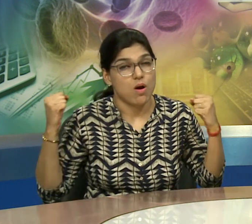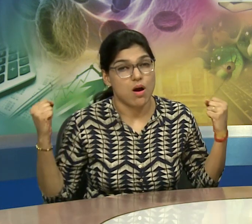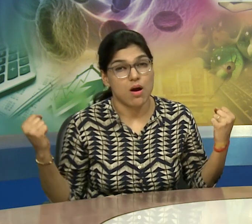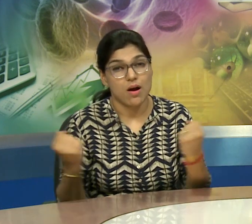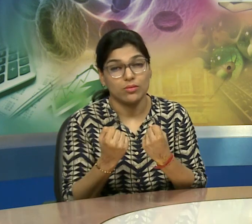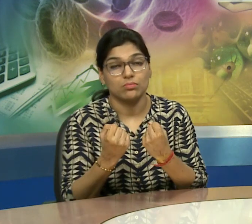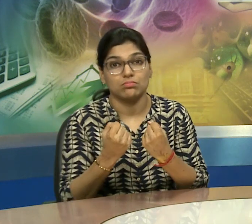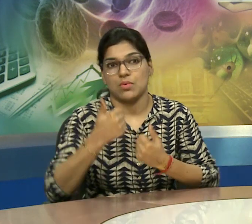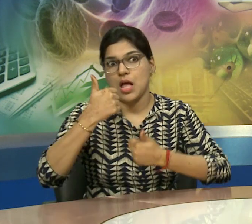she worked